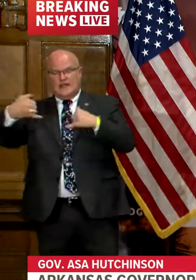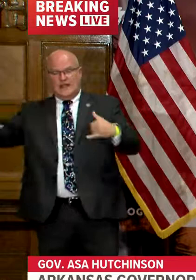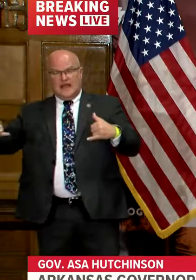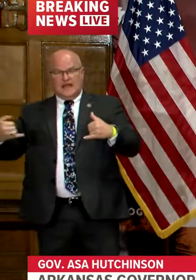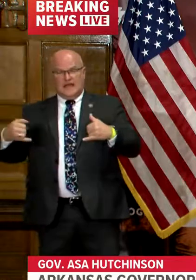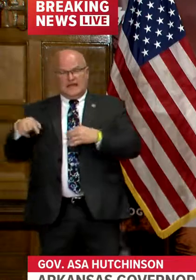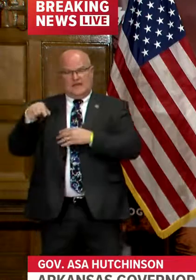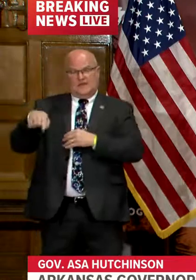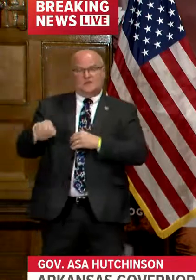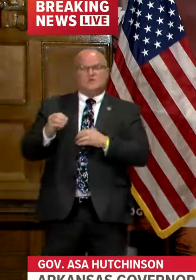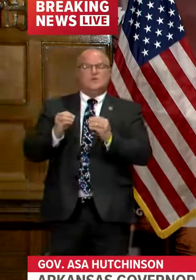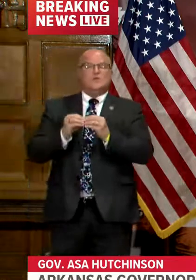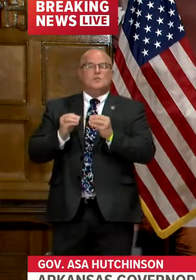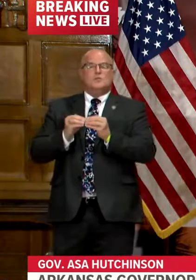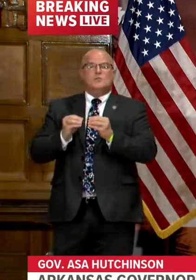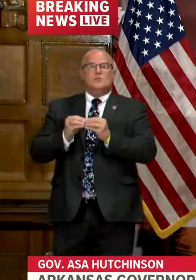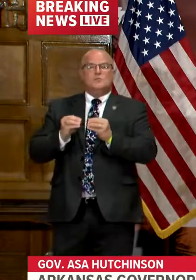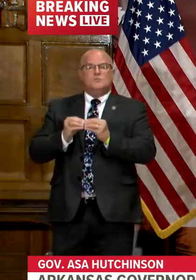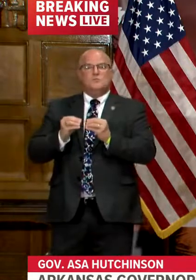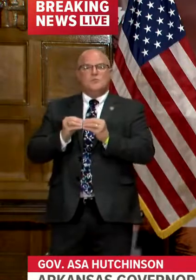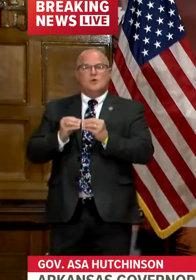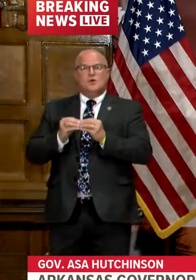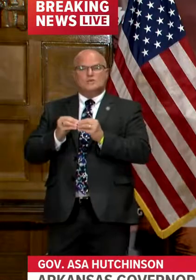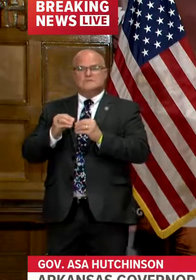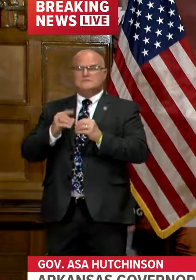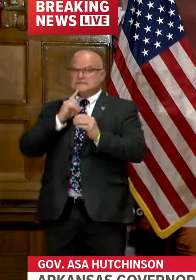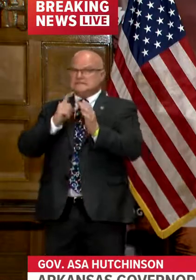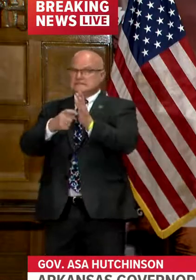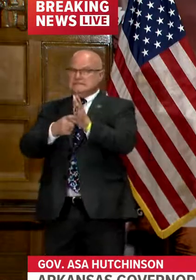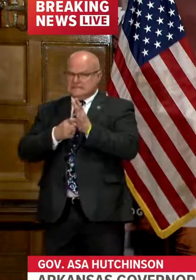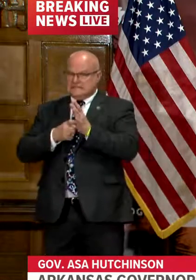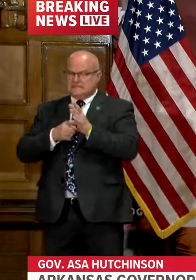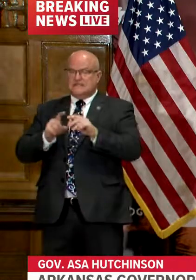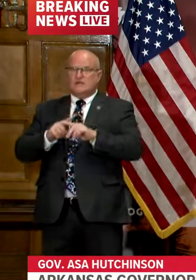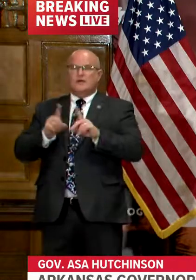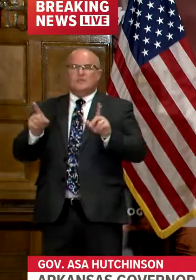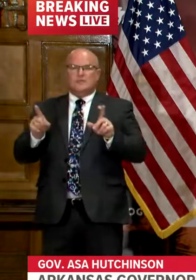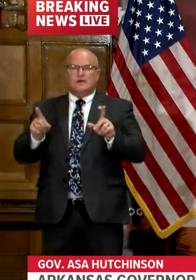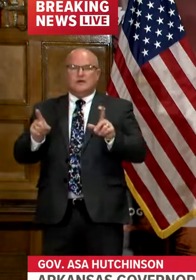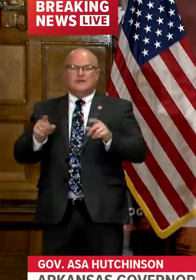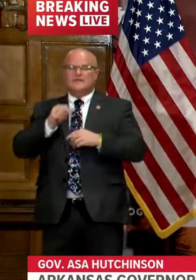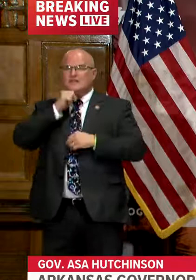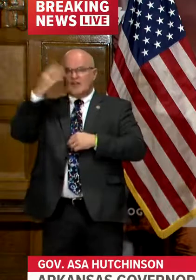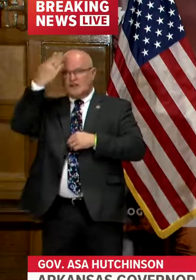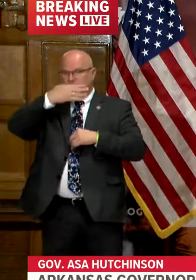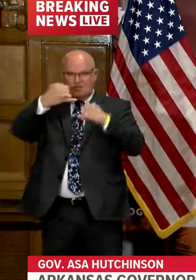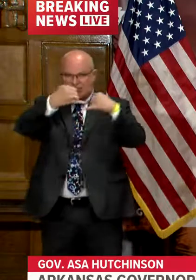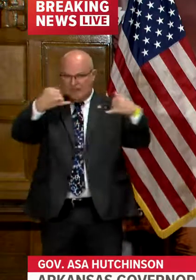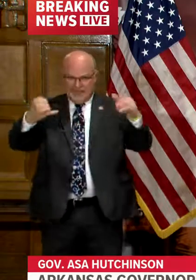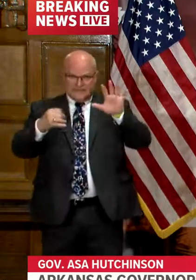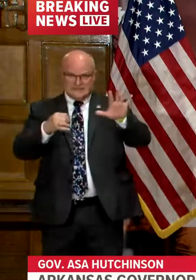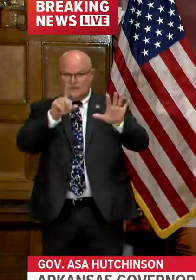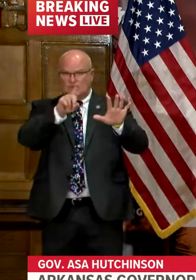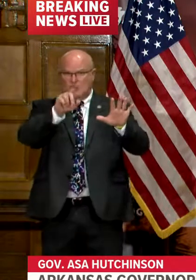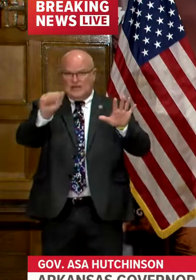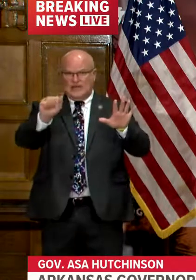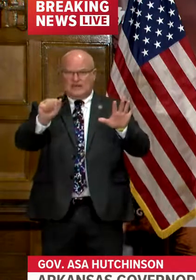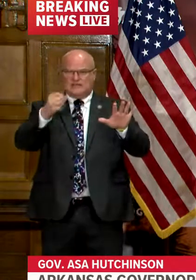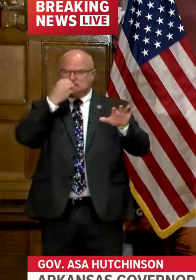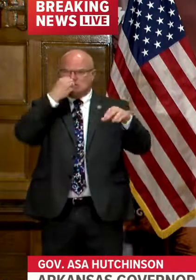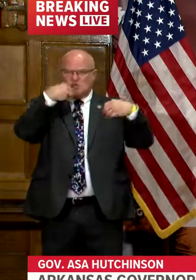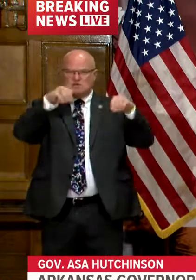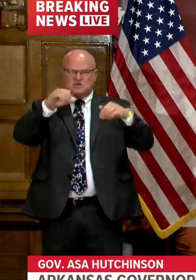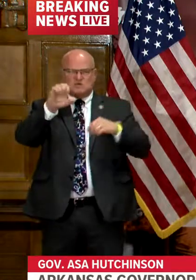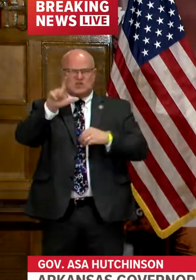and those that are more, they're very essential, but they're in the not on the front line, like a grocery